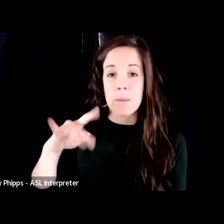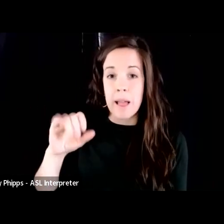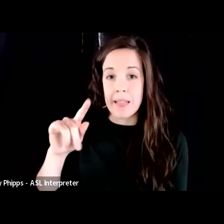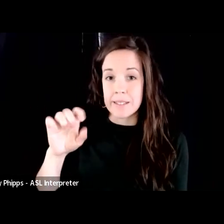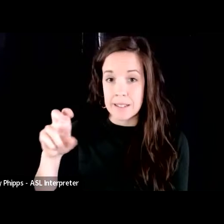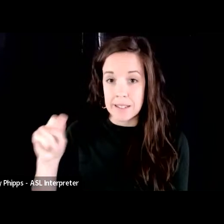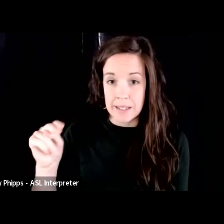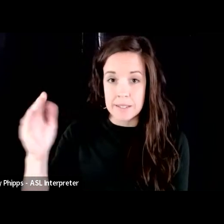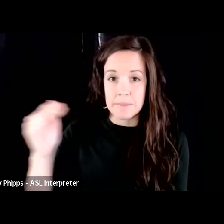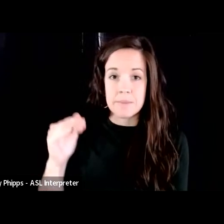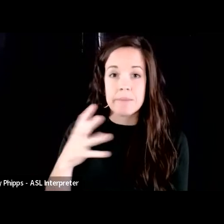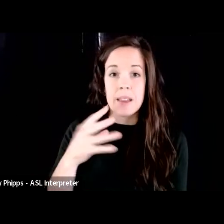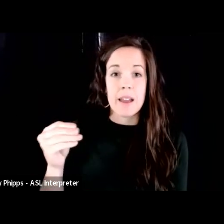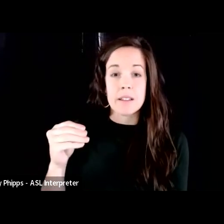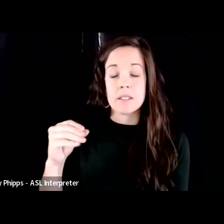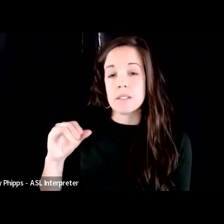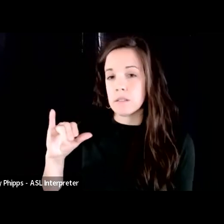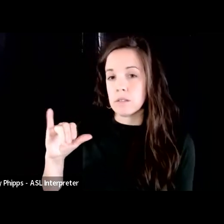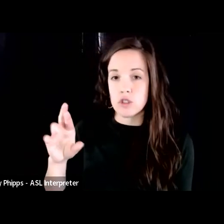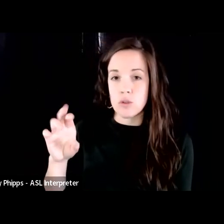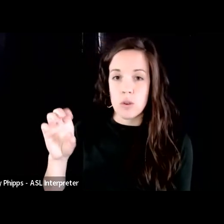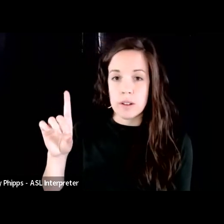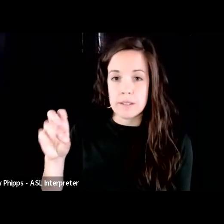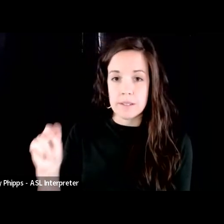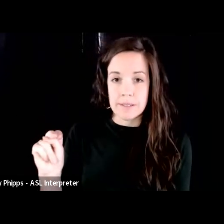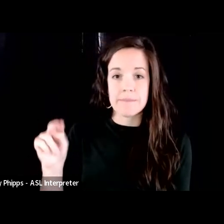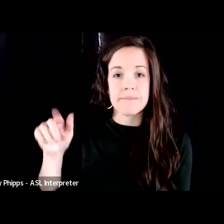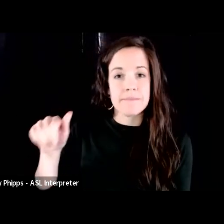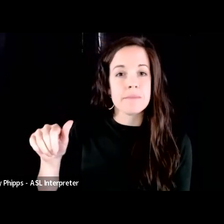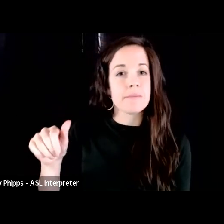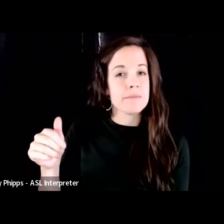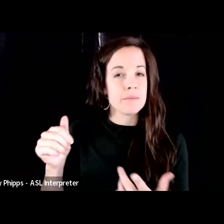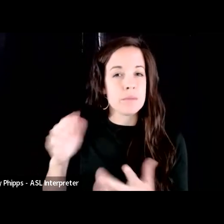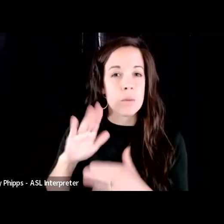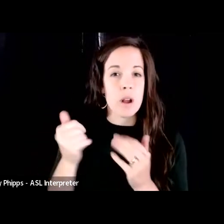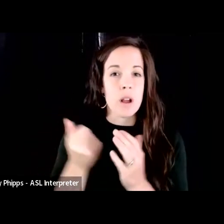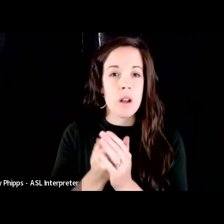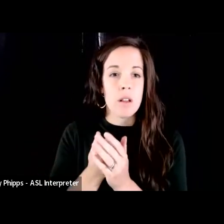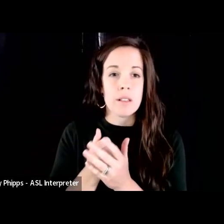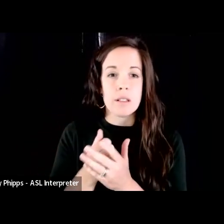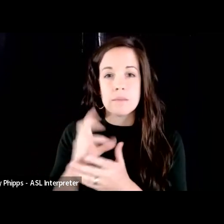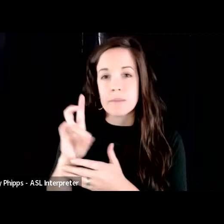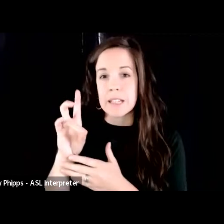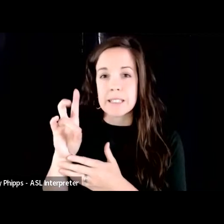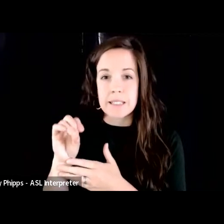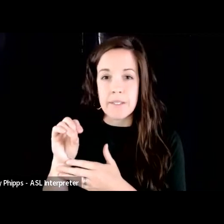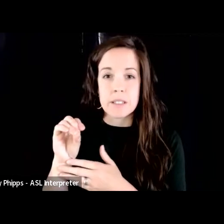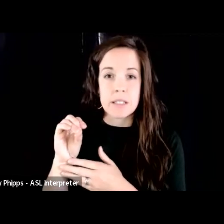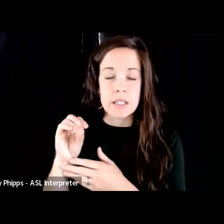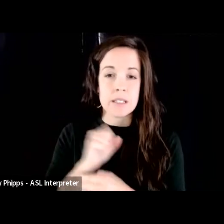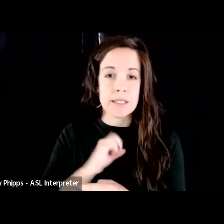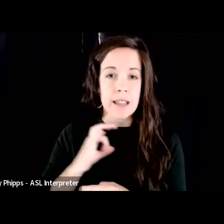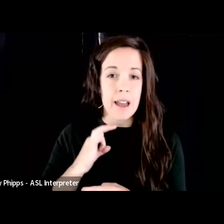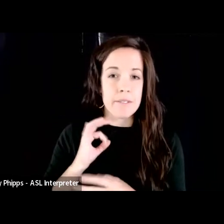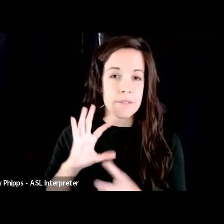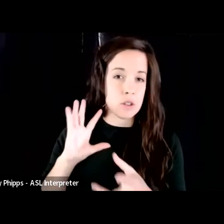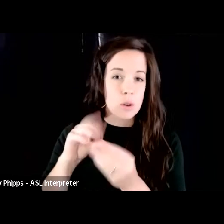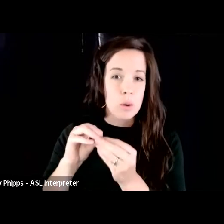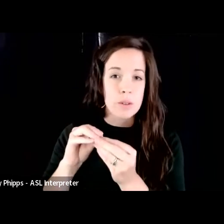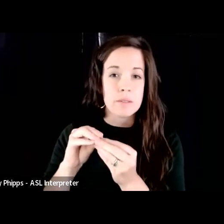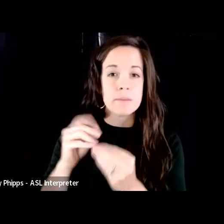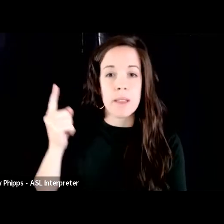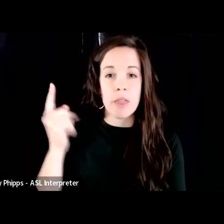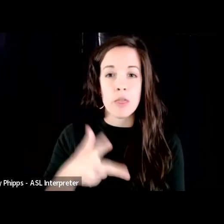director is in Amman in Jordan. And we're about 70 staff in total, roughly a third